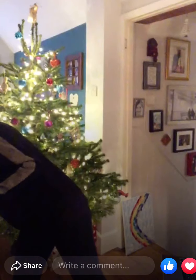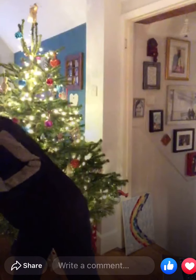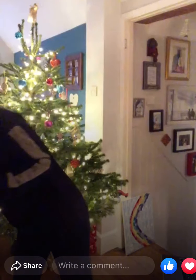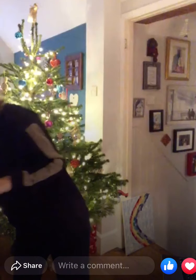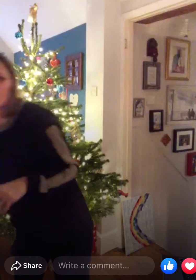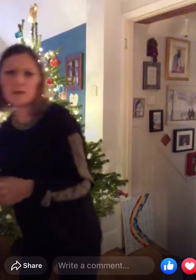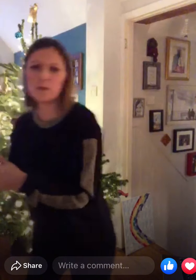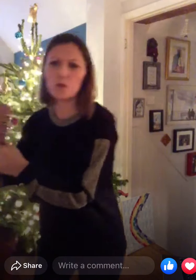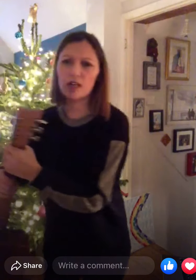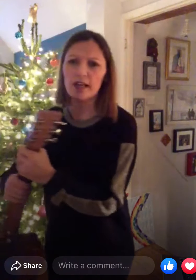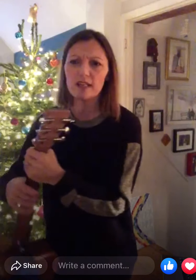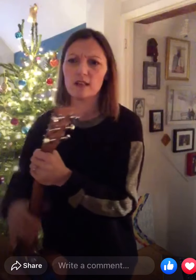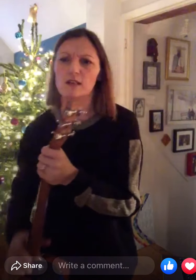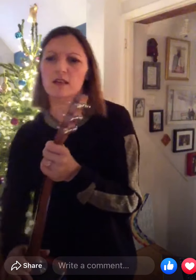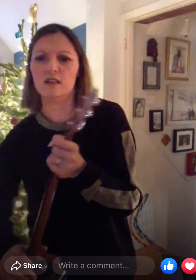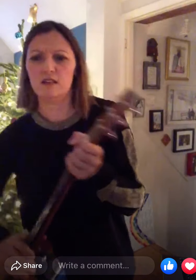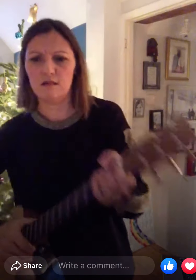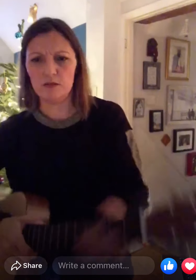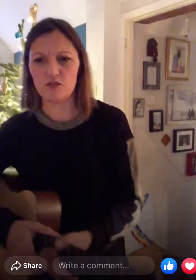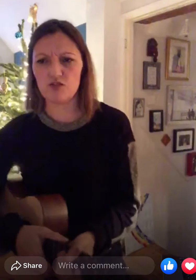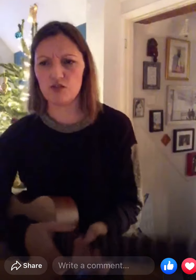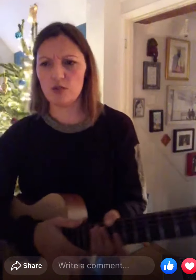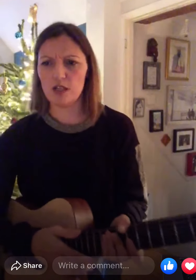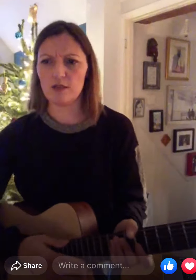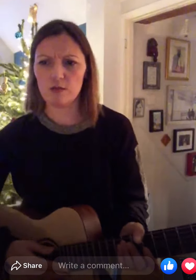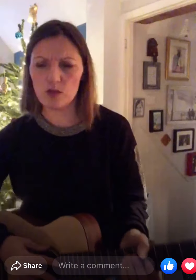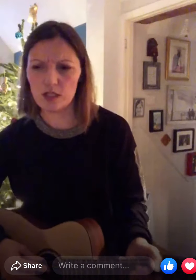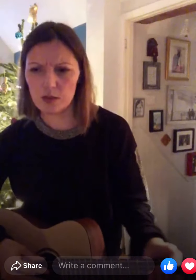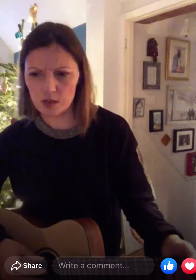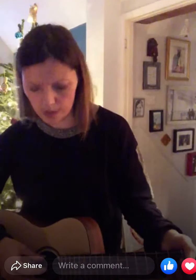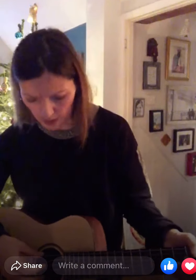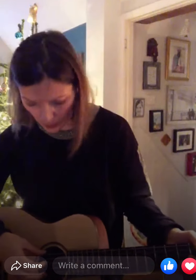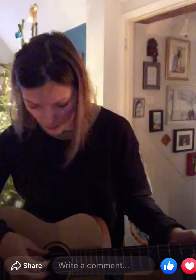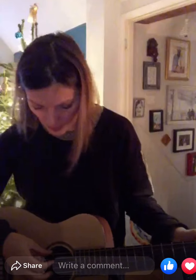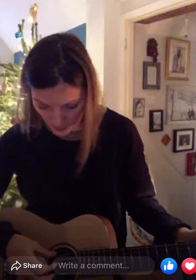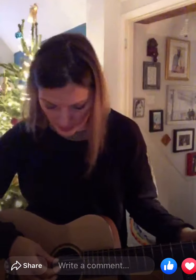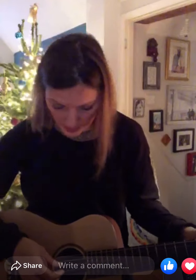And I can't remember why. I'm not sure why. Why did we do it low? Anyway let's see.